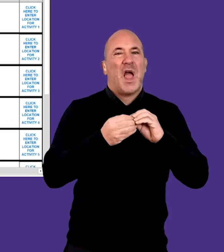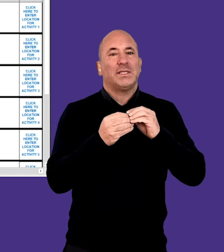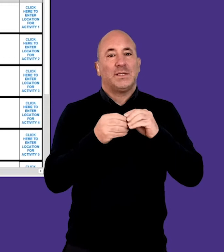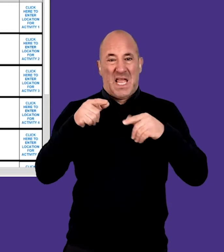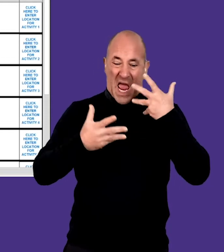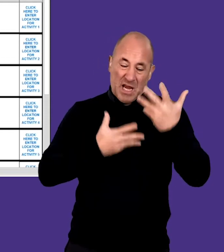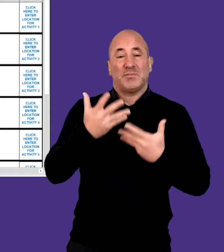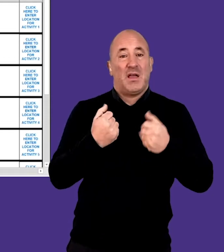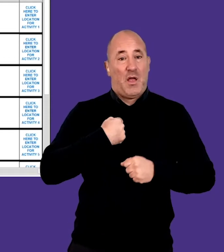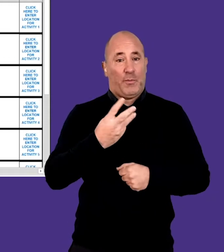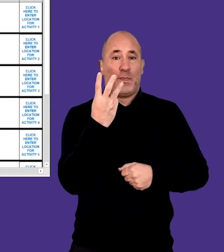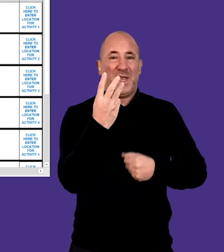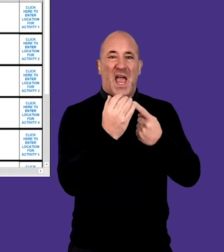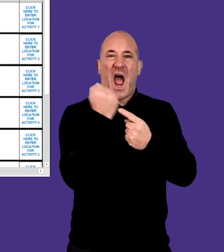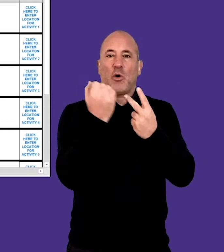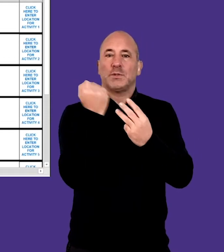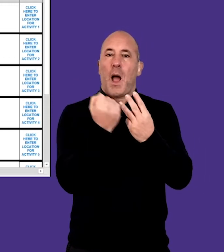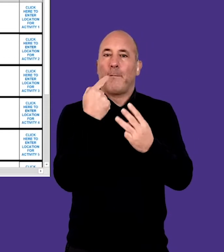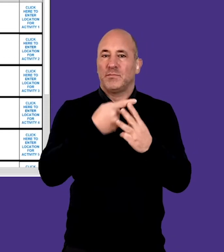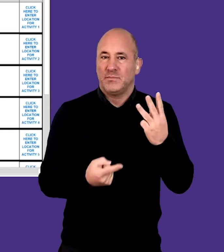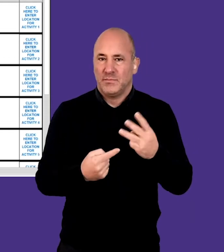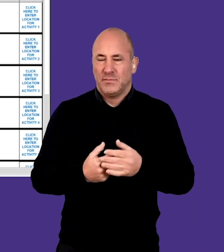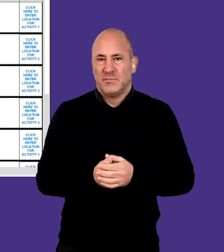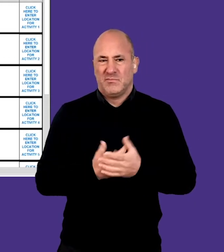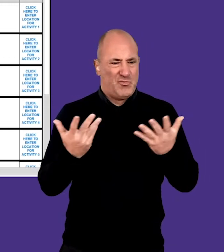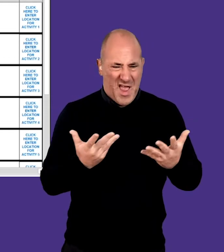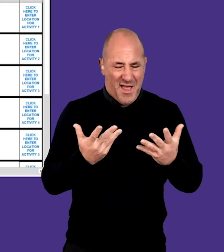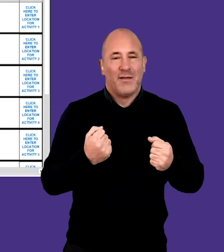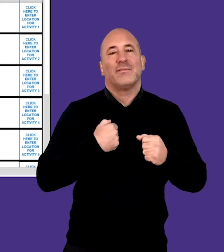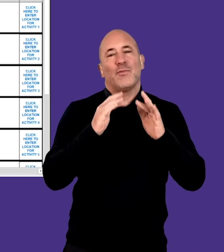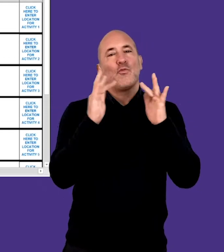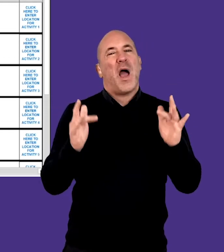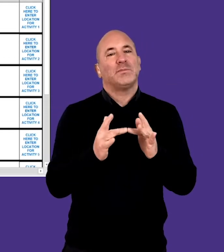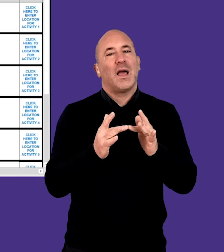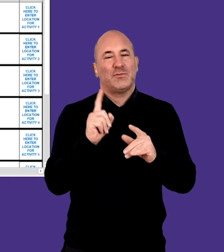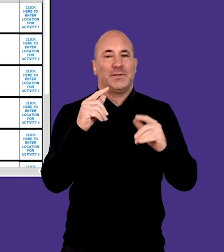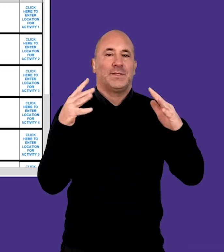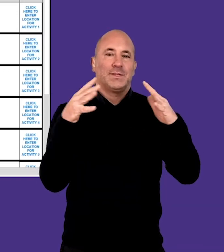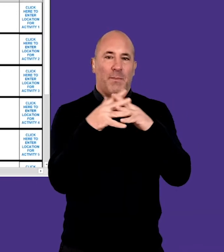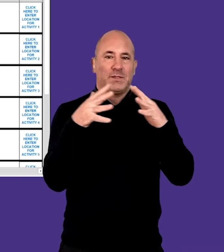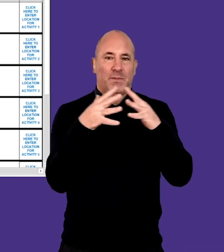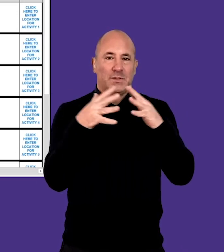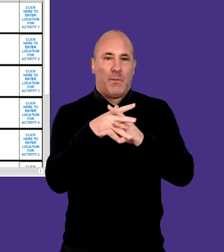Let's Create, where we outline and define our 3 outcomes. You can find this on our website at